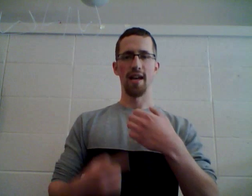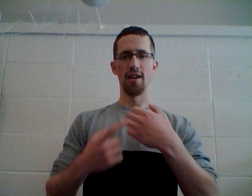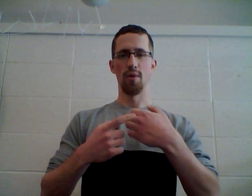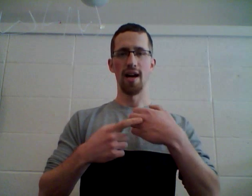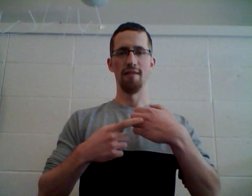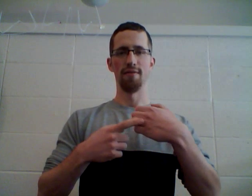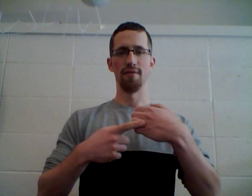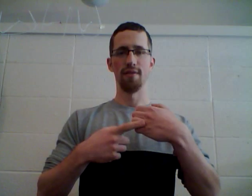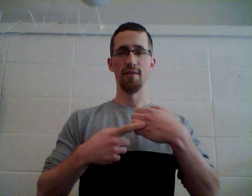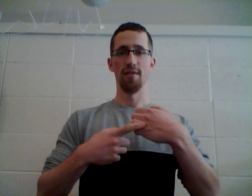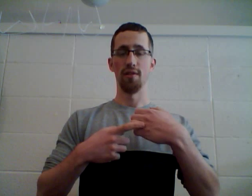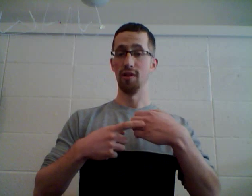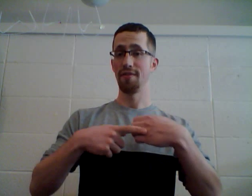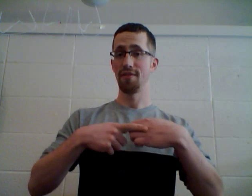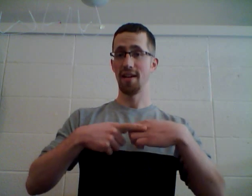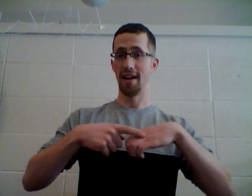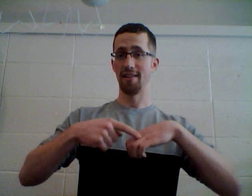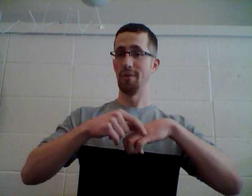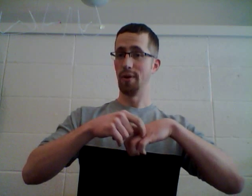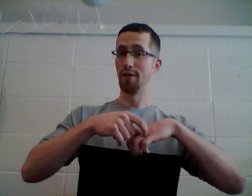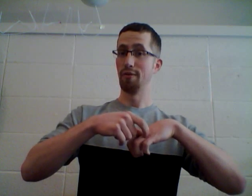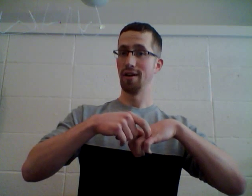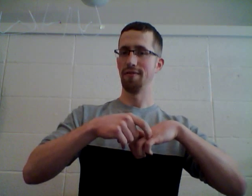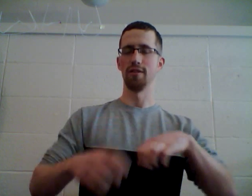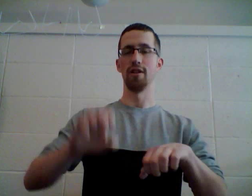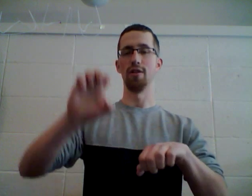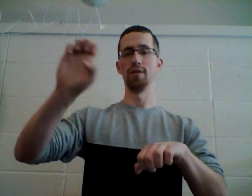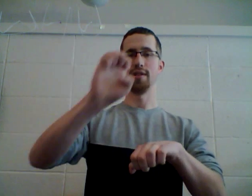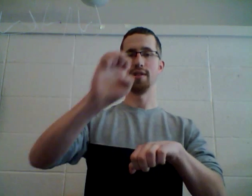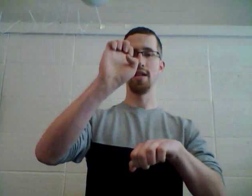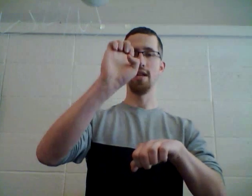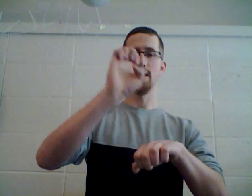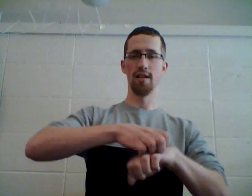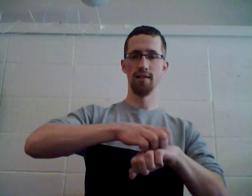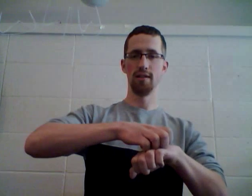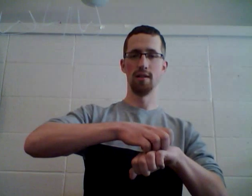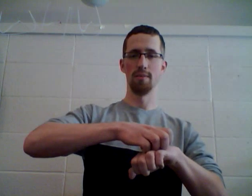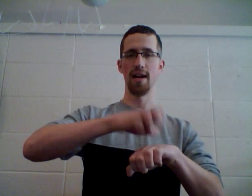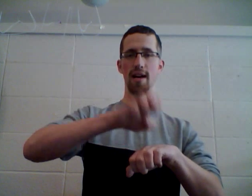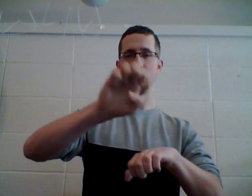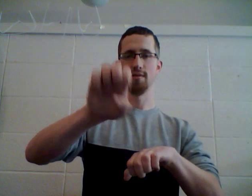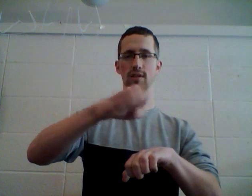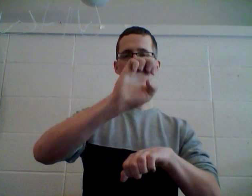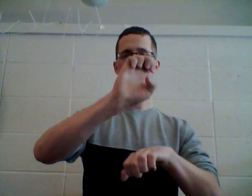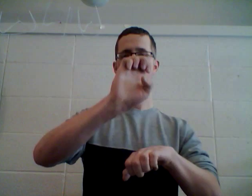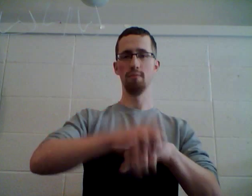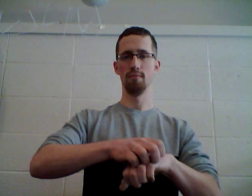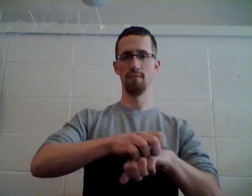and you have your left hand where your ring finger goes. E comes down, swoop